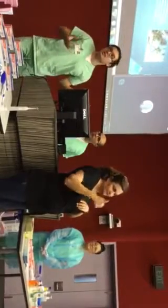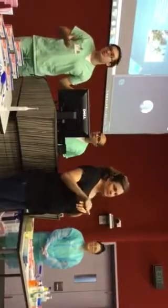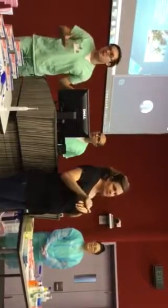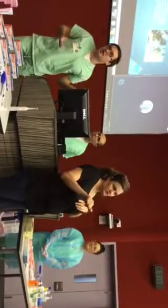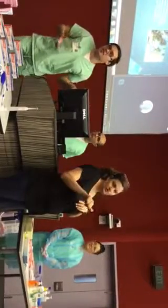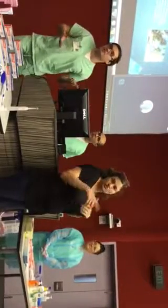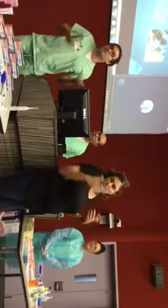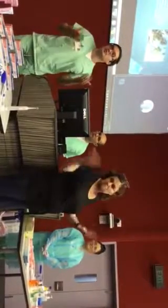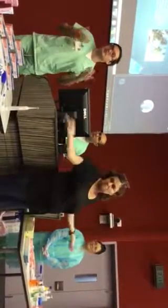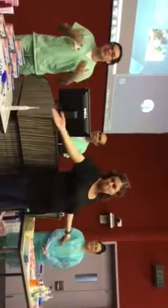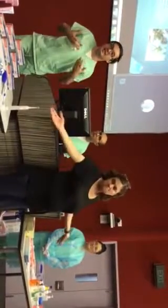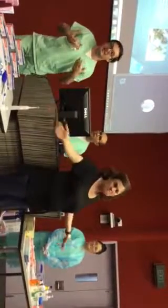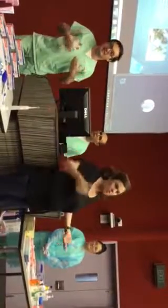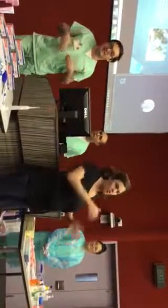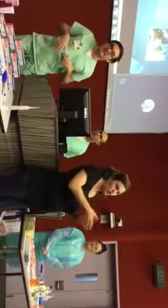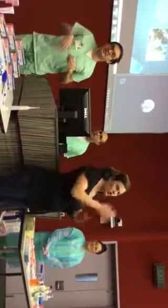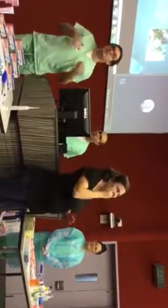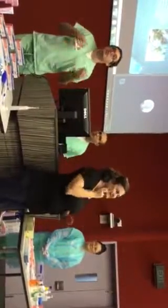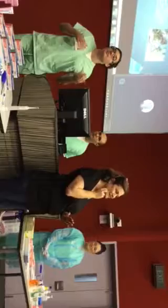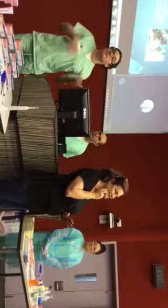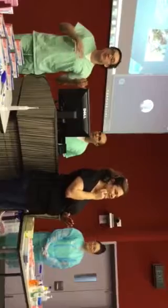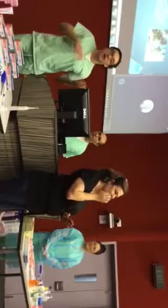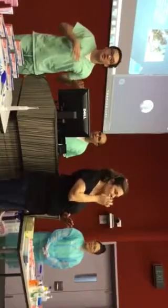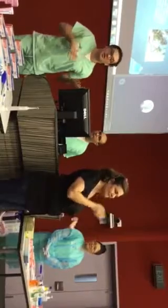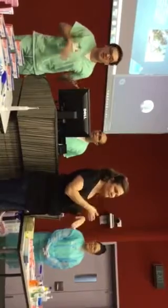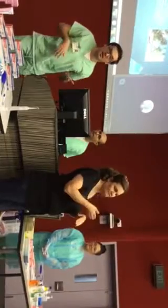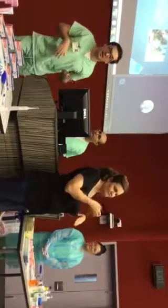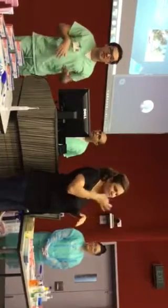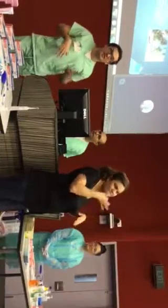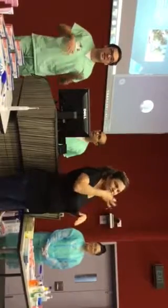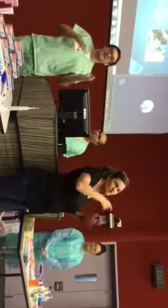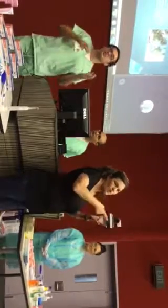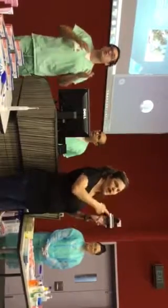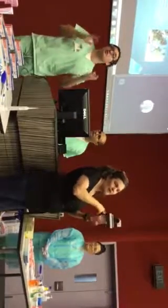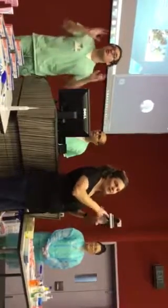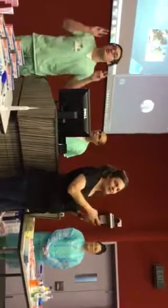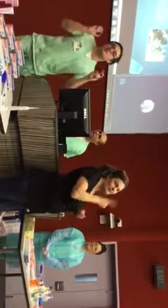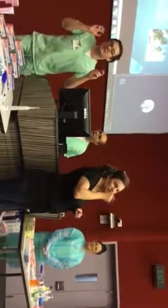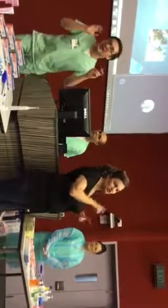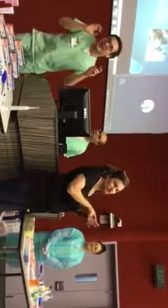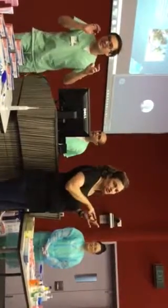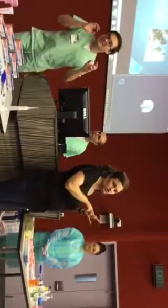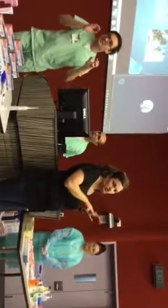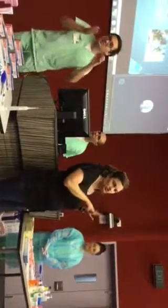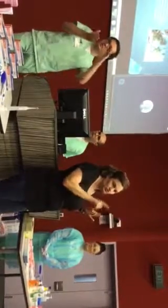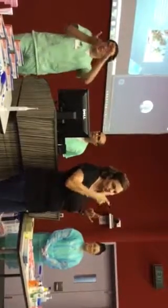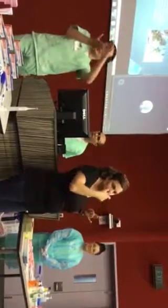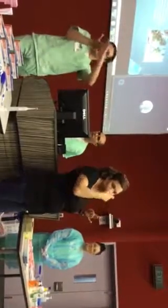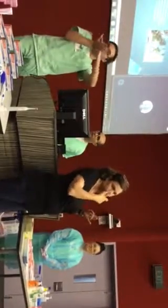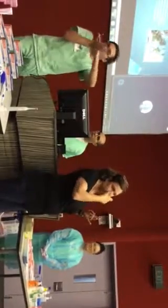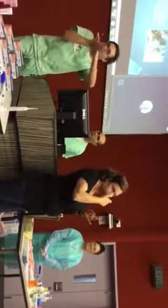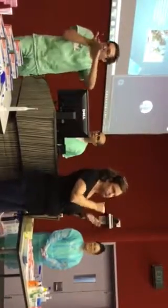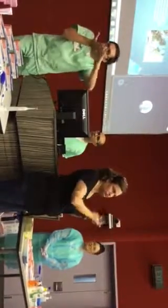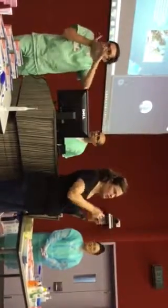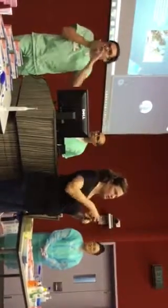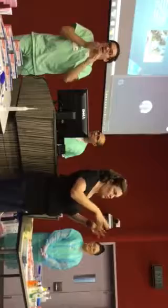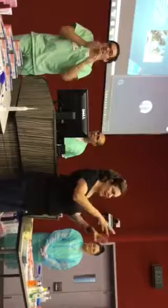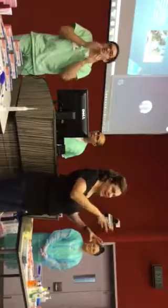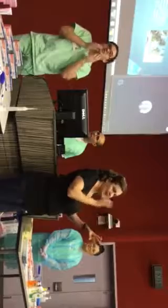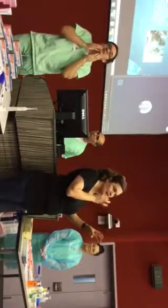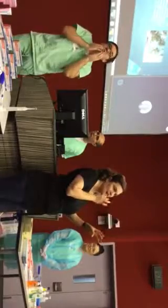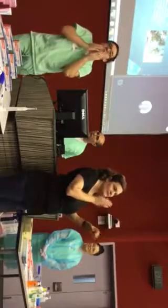we demonstrated, or you can go to the dentist, and then there's a couple of more options there where you can get the denture relined, which is where there's a little bit of